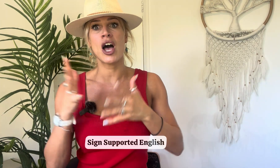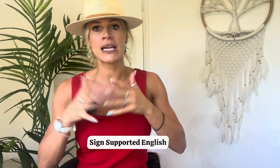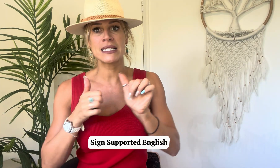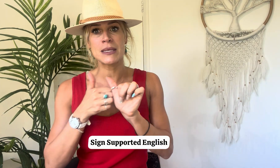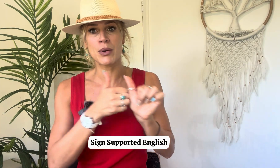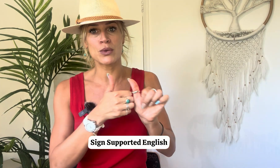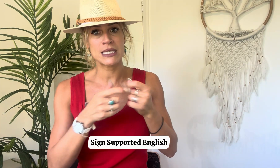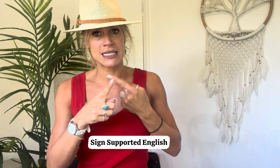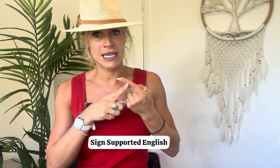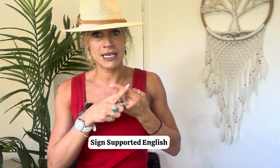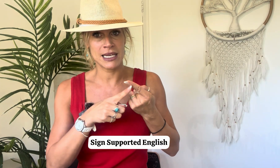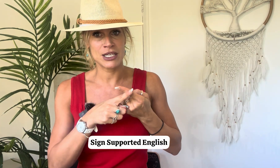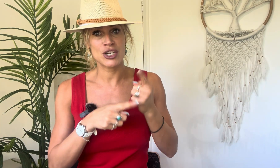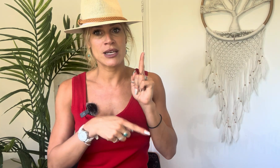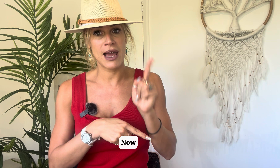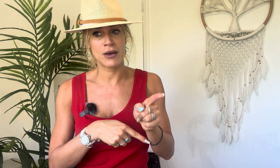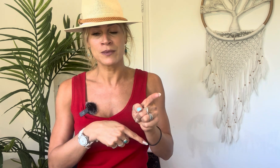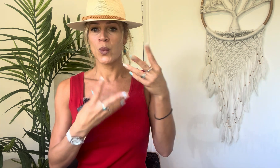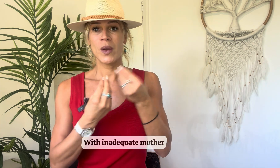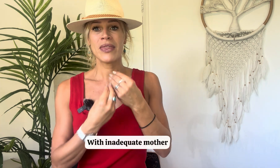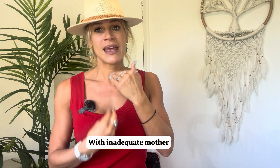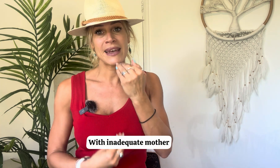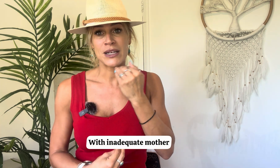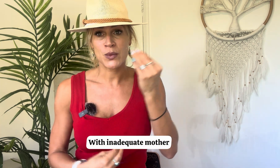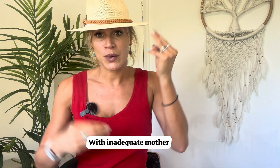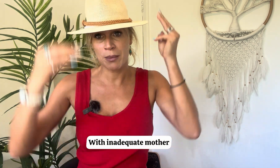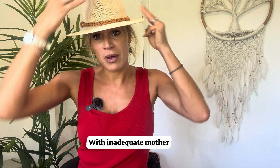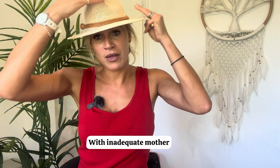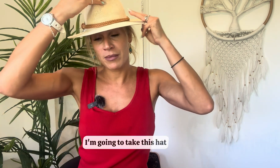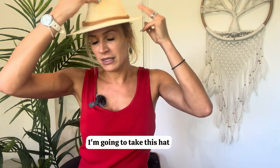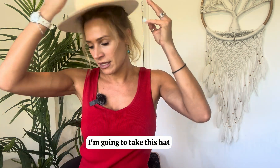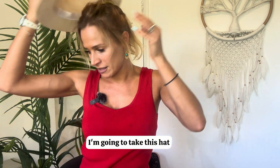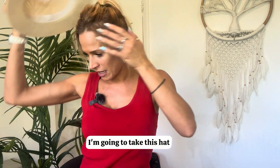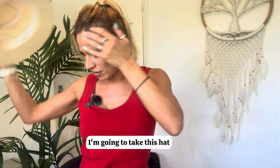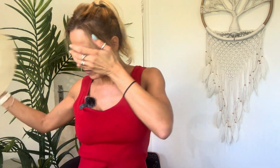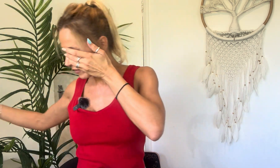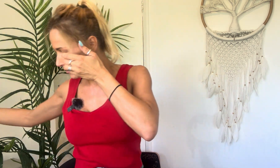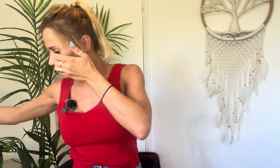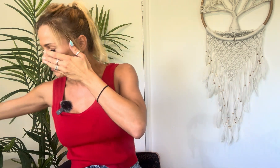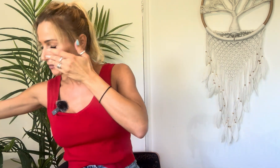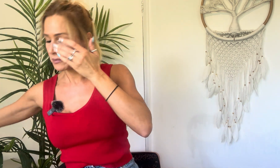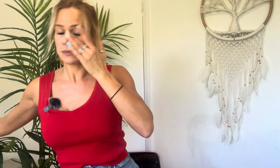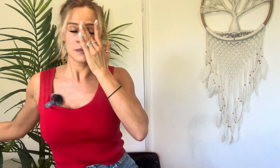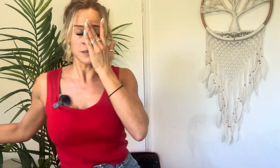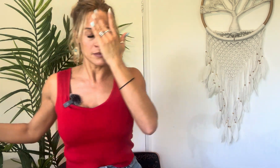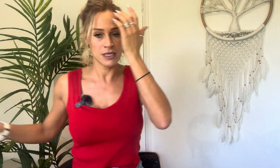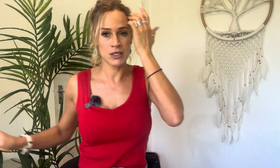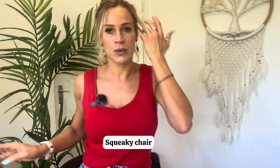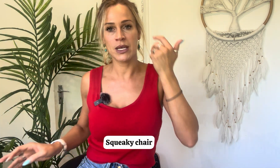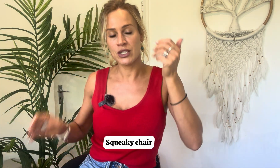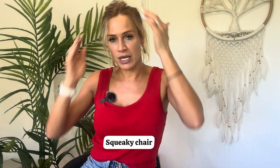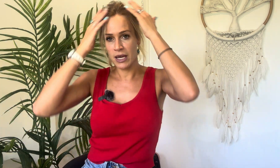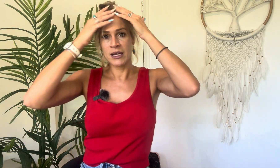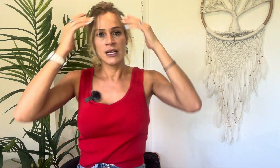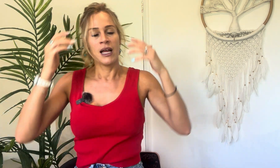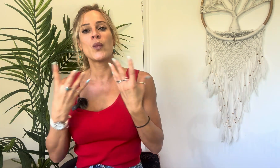Sign Supported English. Now, with Inadequate Mother, I'm going to take this hat off. Squeaky chair. With